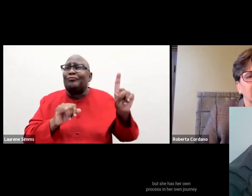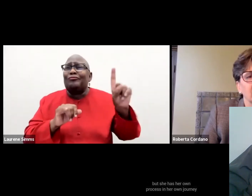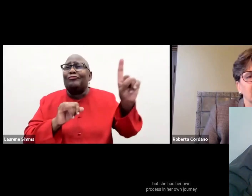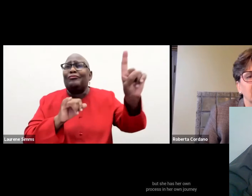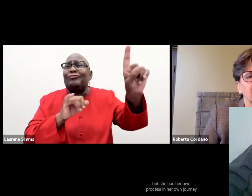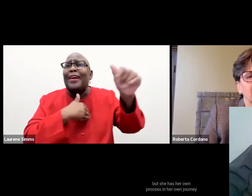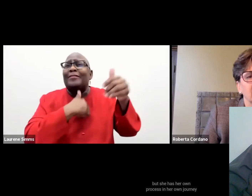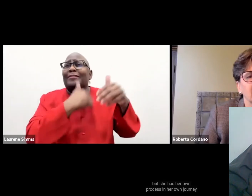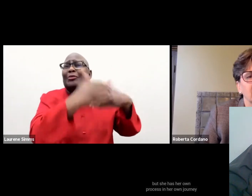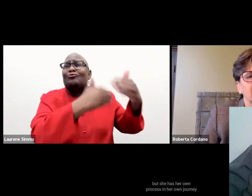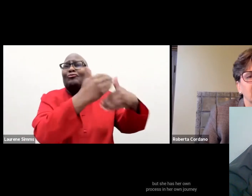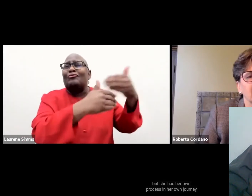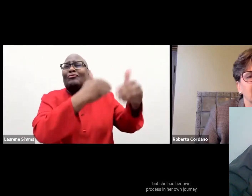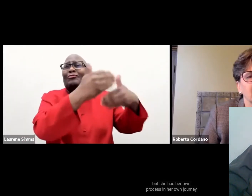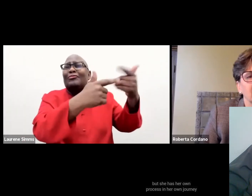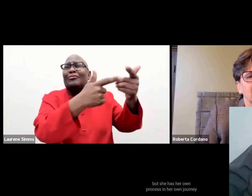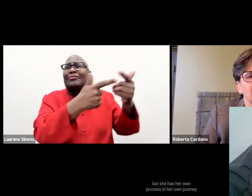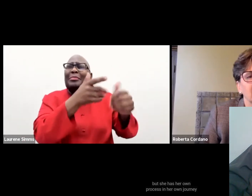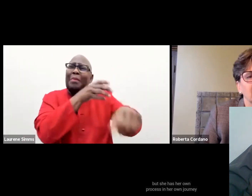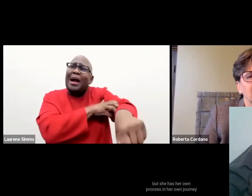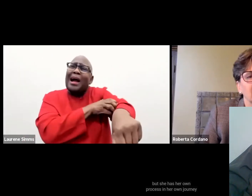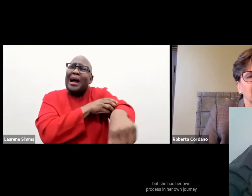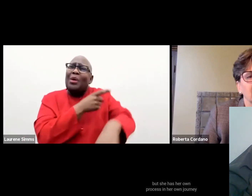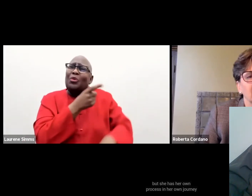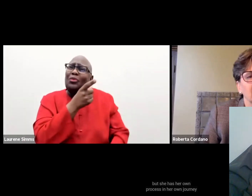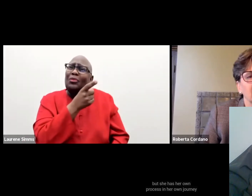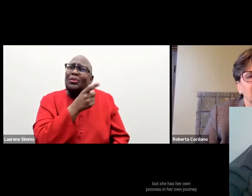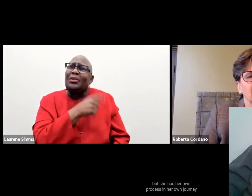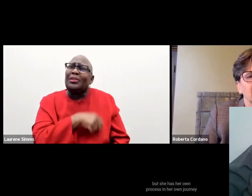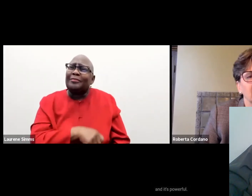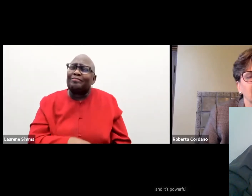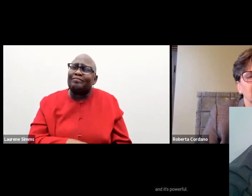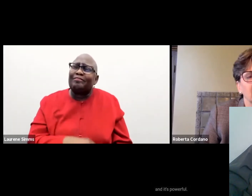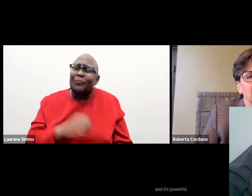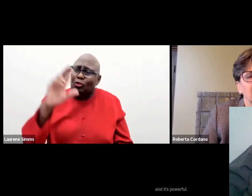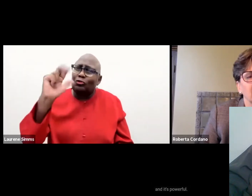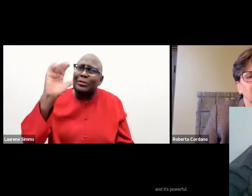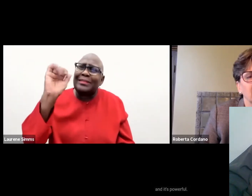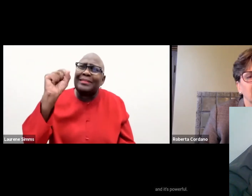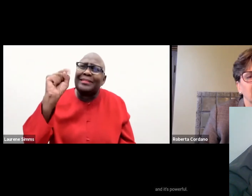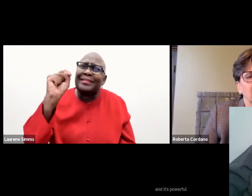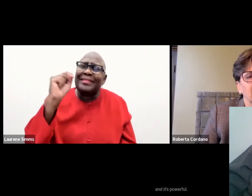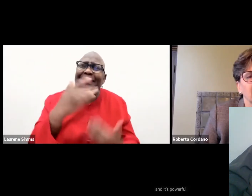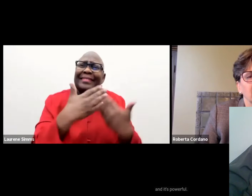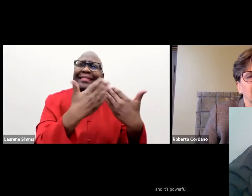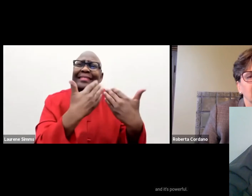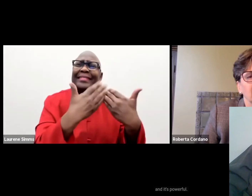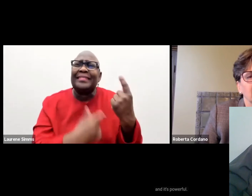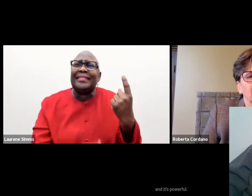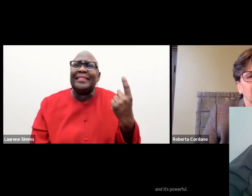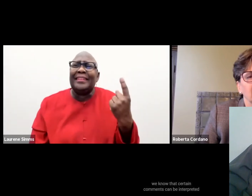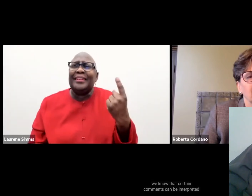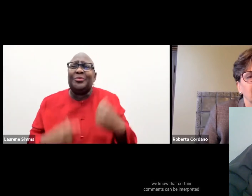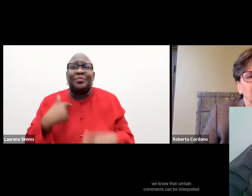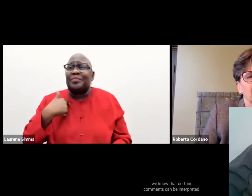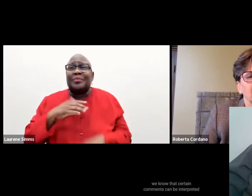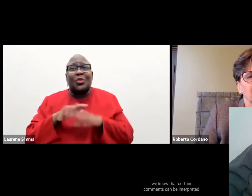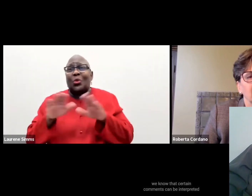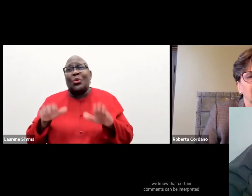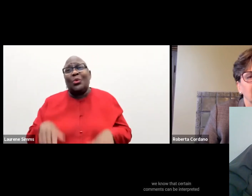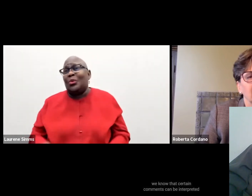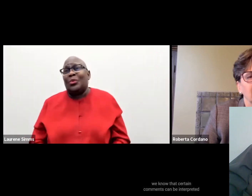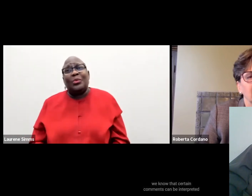president, but she'll also share her own experience and process of her personal journey. It's